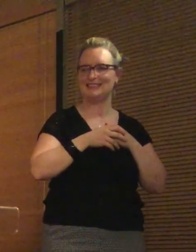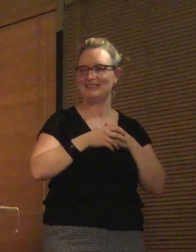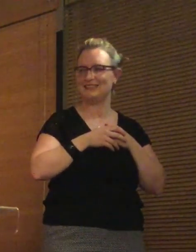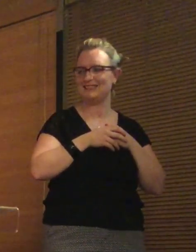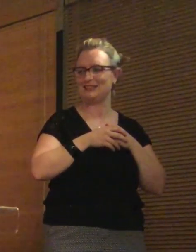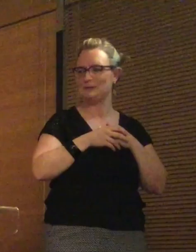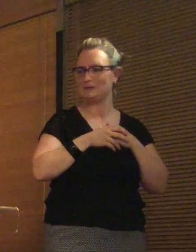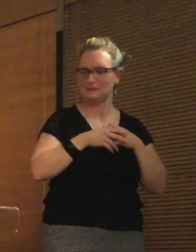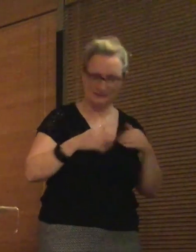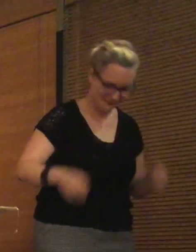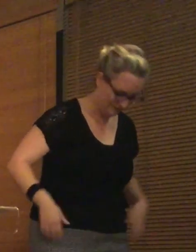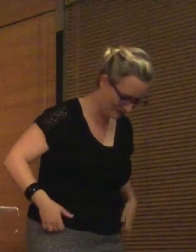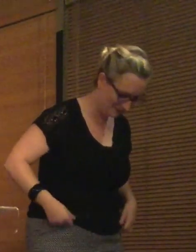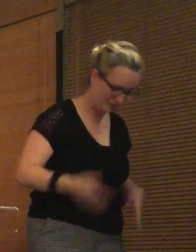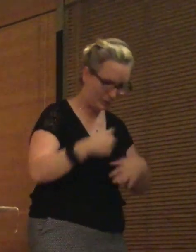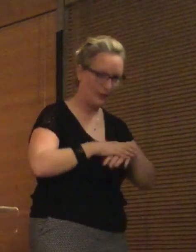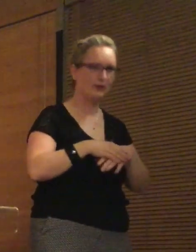Where's the noble call?